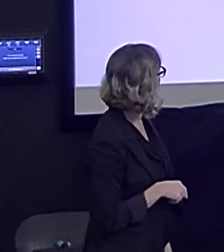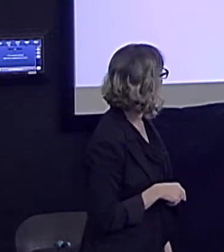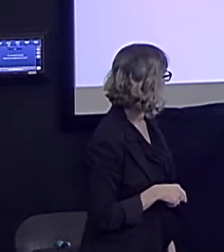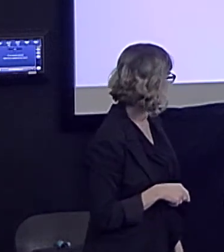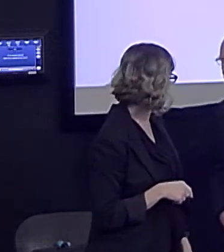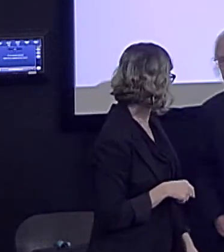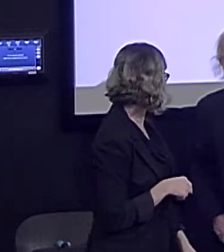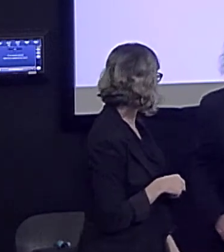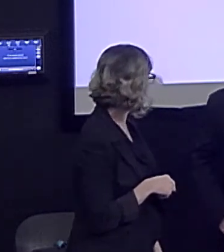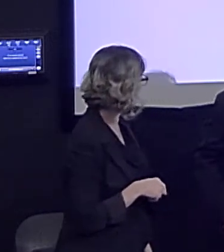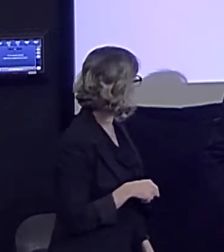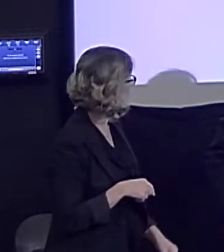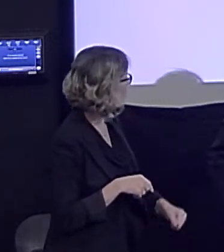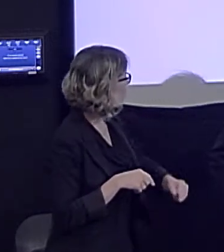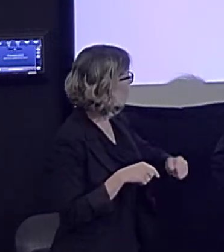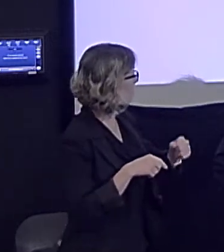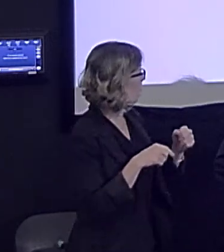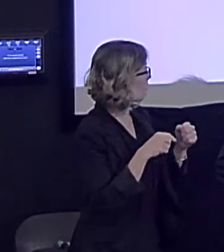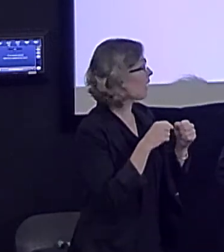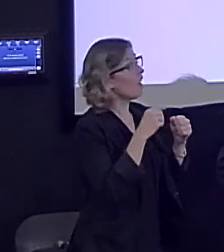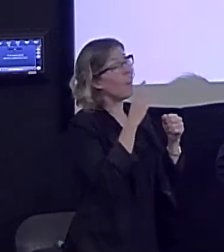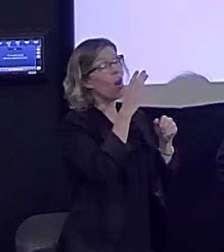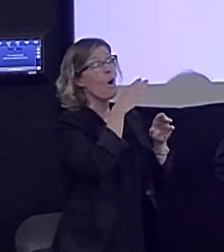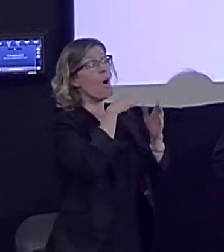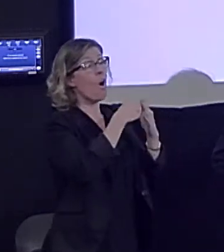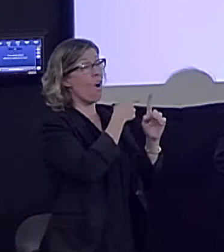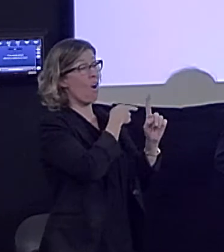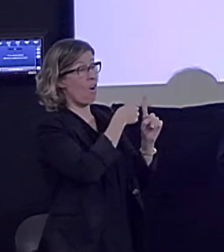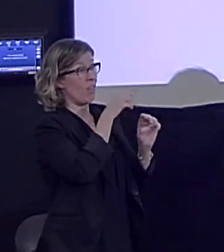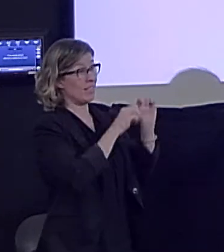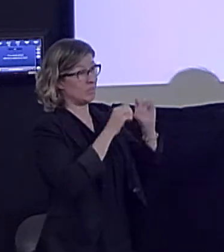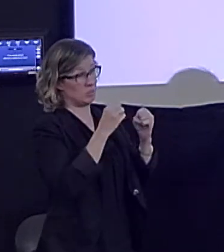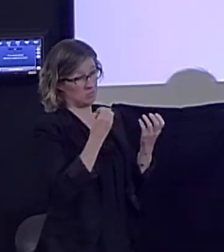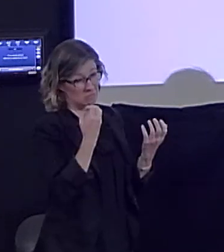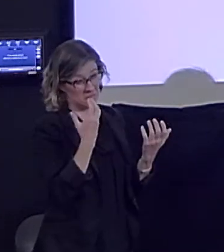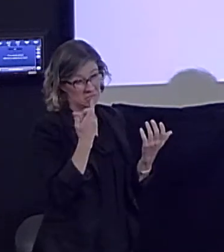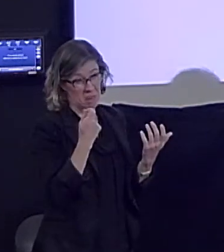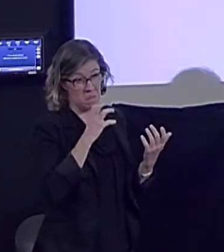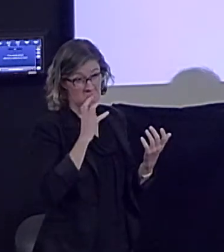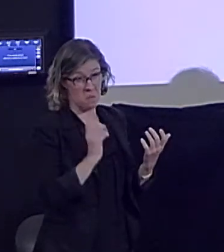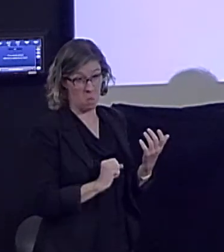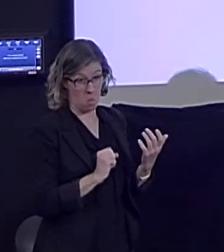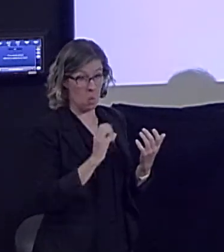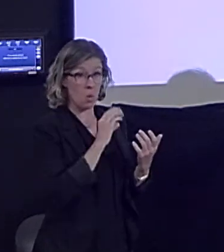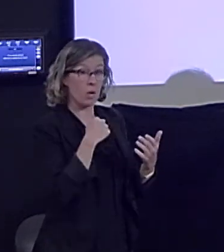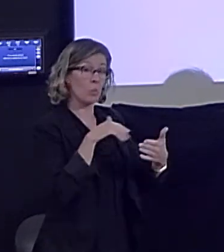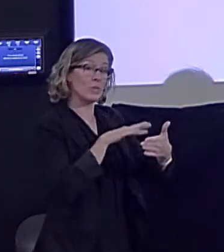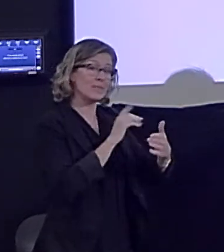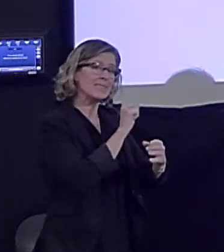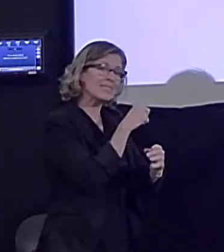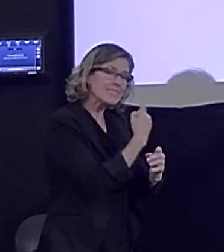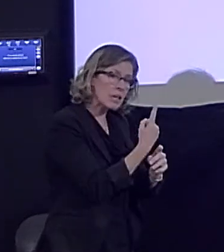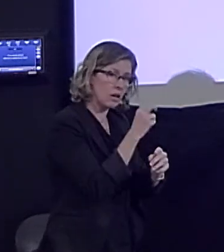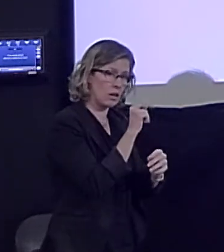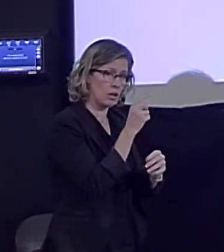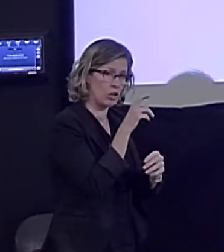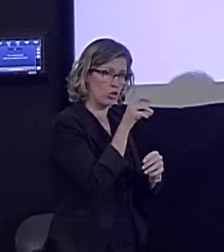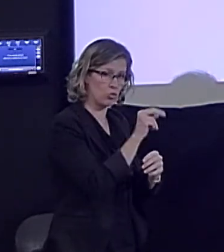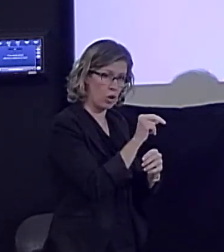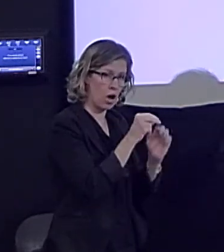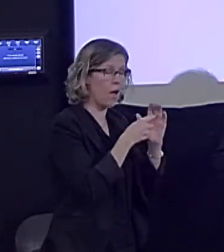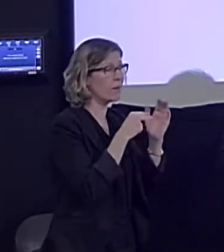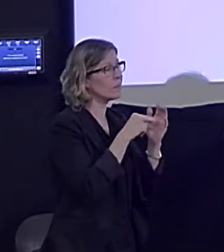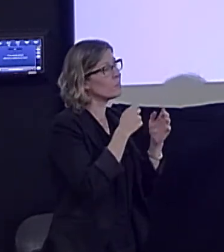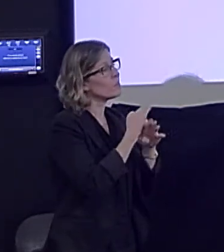monkey. All these experiments are rather old, and has been done with single neuron. So you put an electrode in